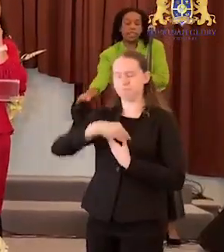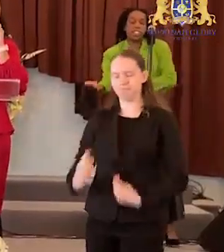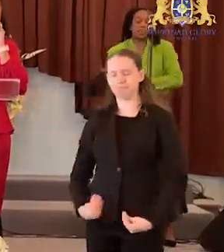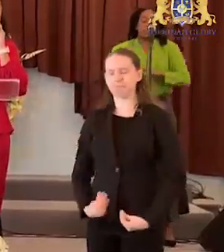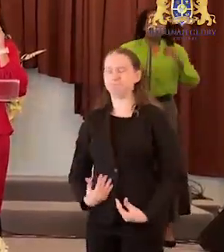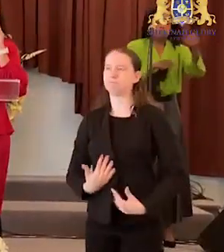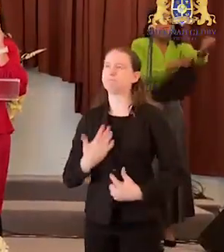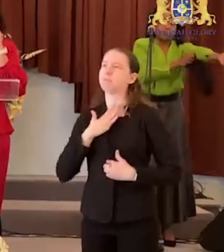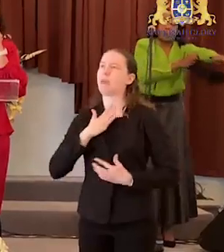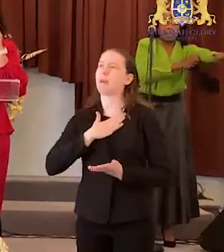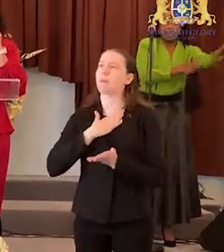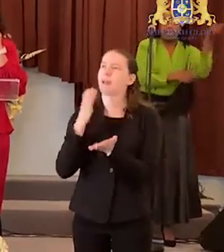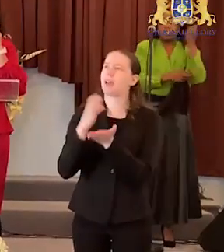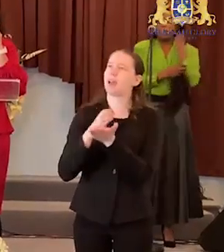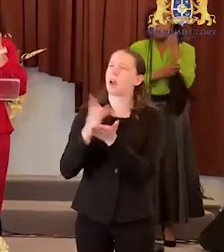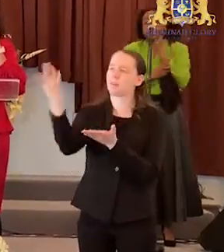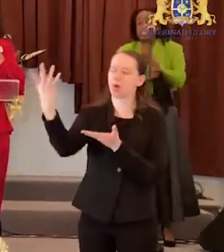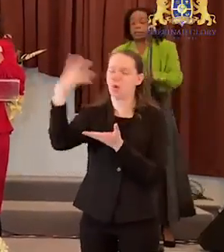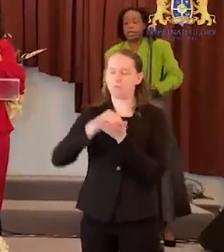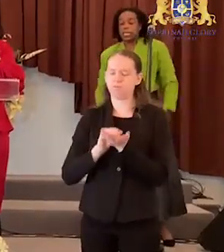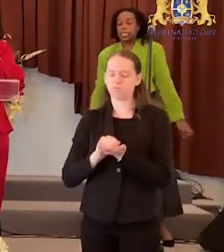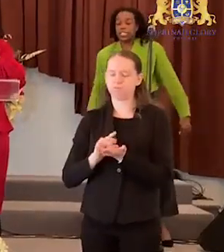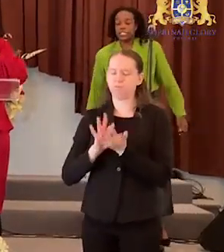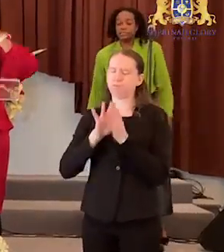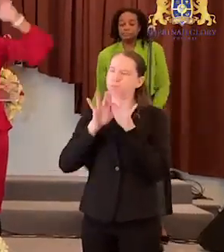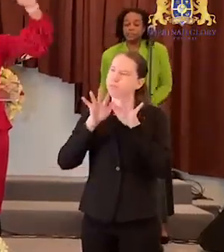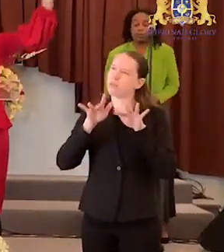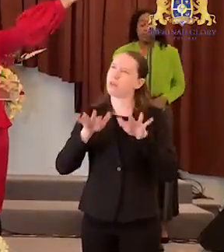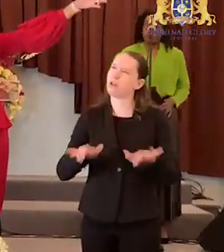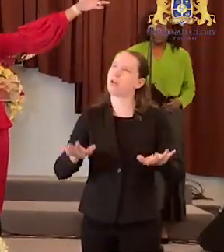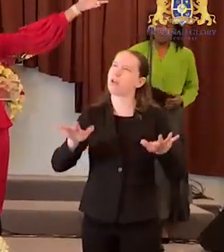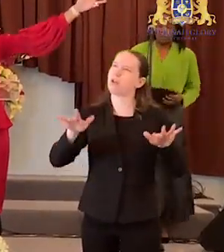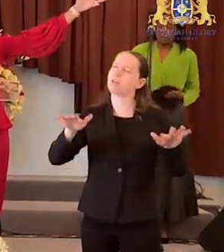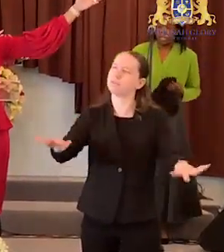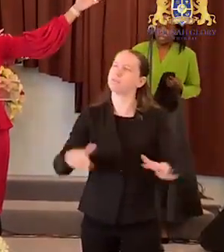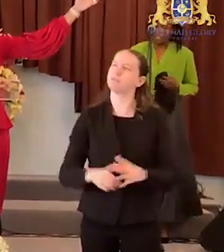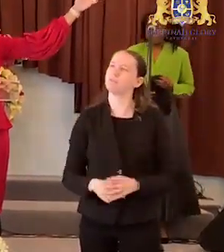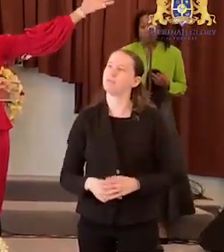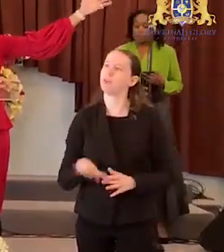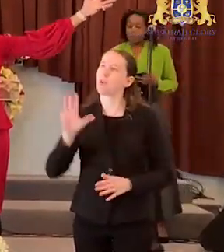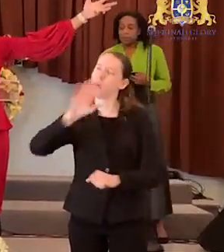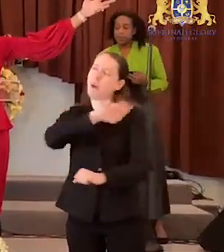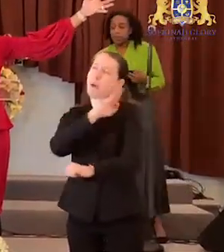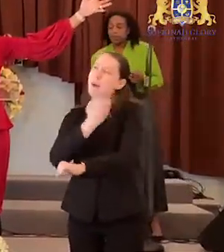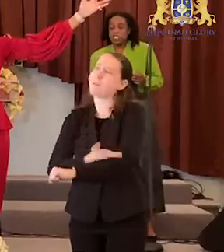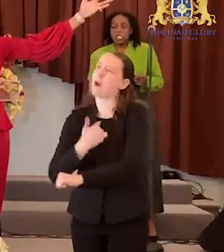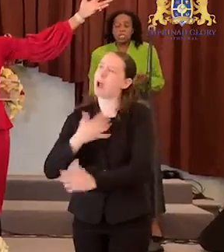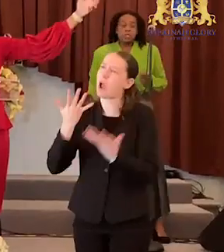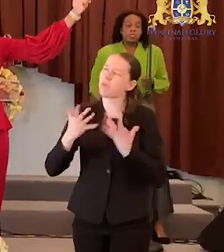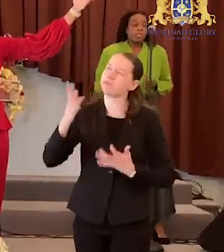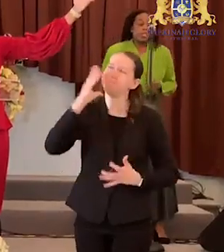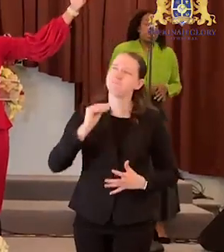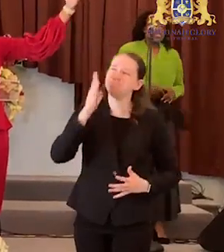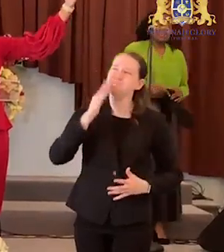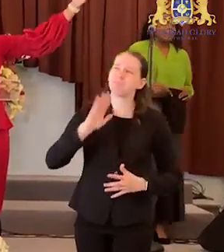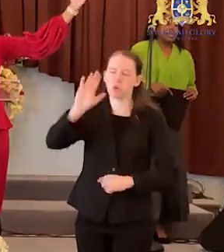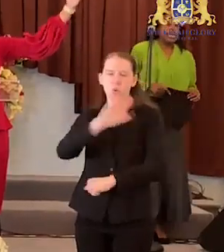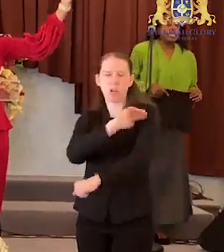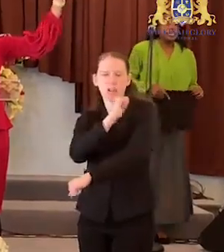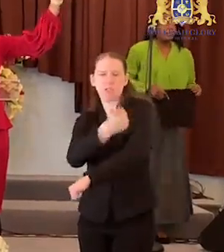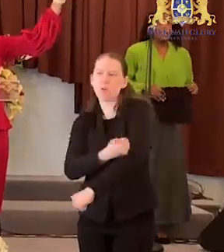Fill my cup, Lord, until it overflows, God. I want to walk in your power. I want to walk in your authority. I want to walk